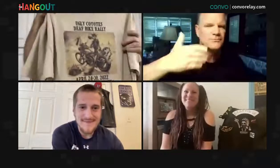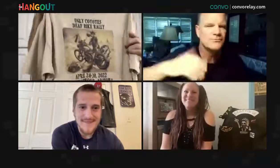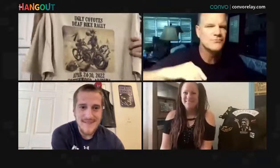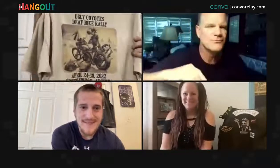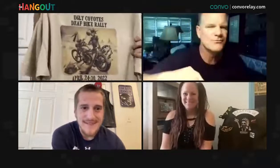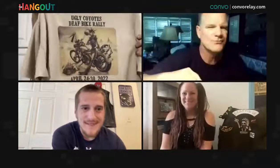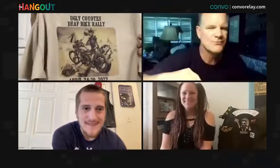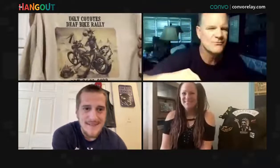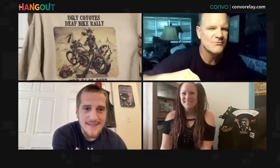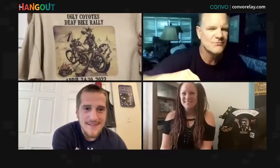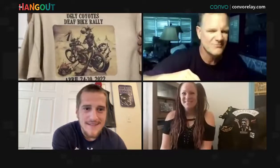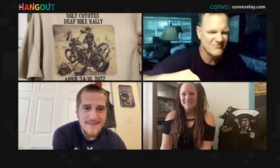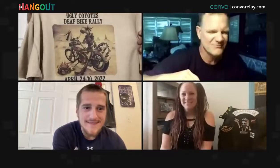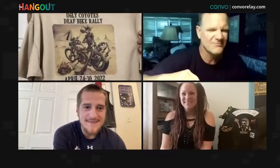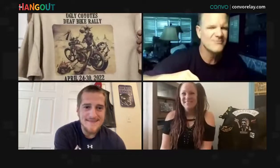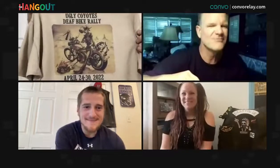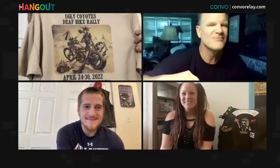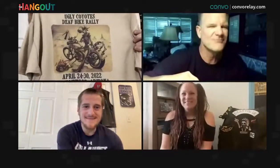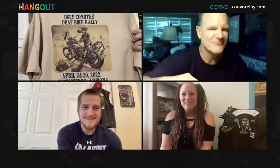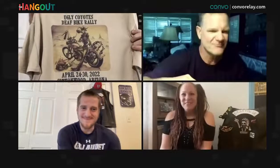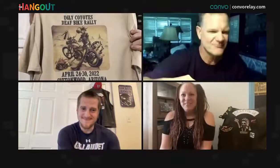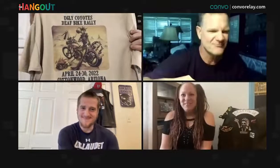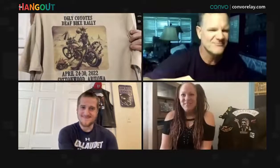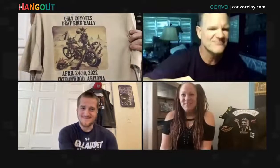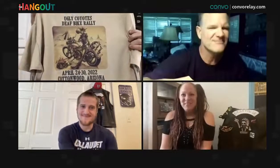don't you go ahead and show us? Bring it a little closer.